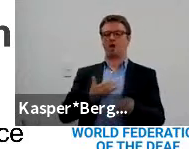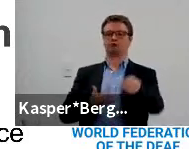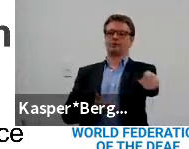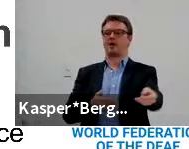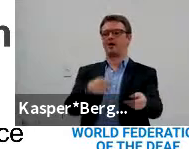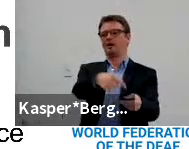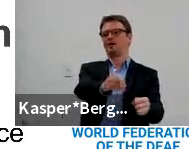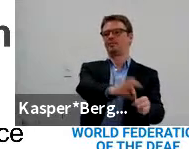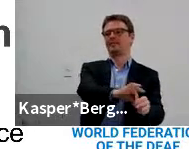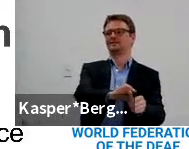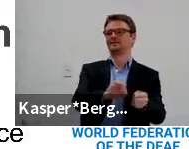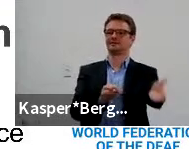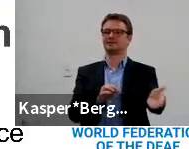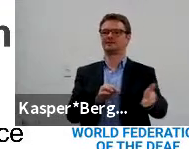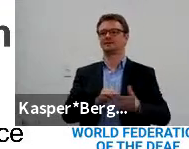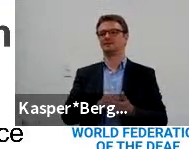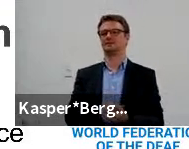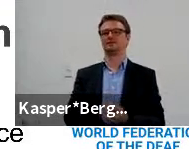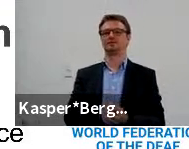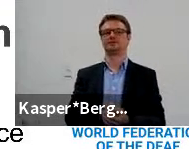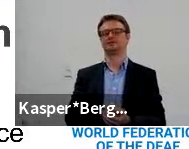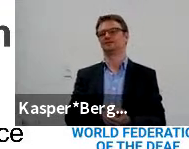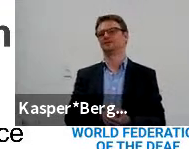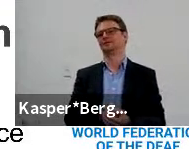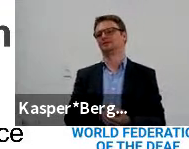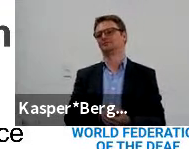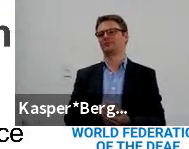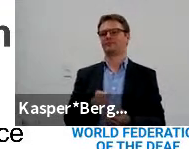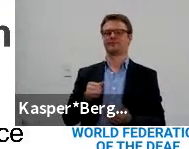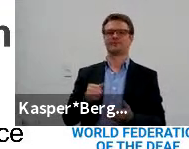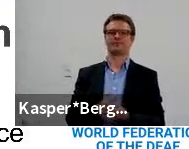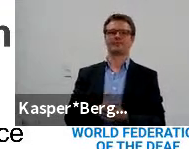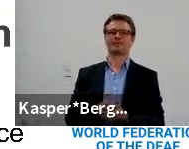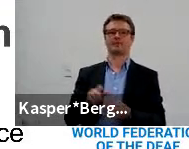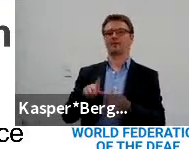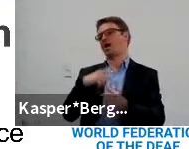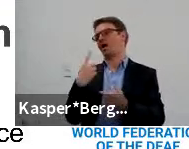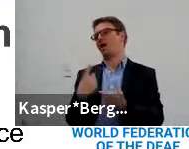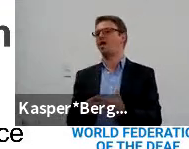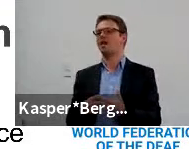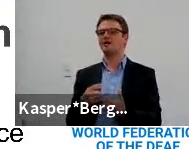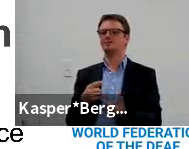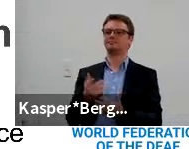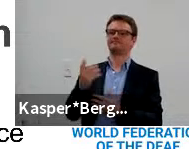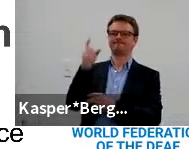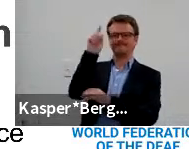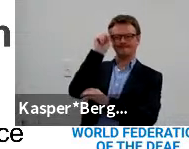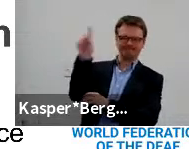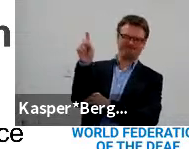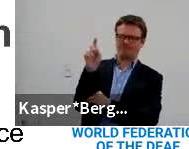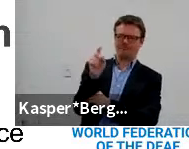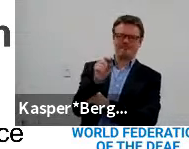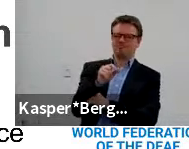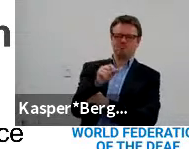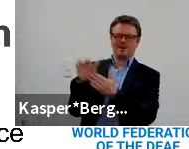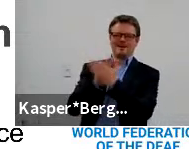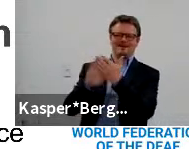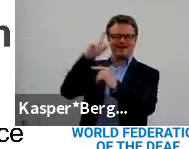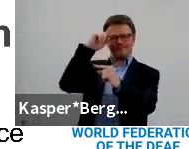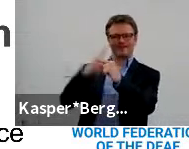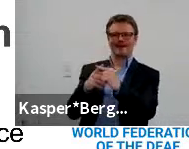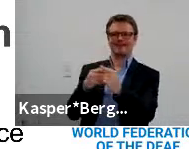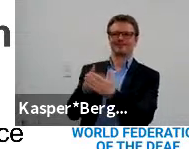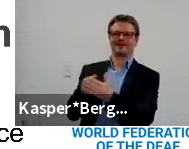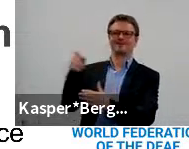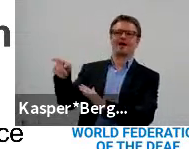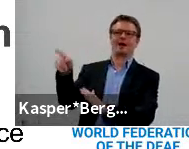hurting, or yeah, you can look at this, you can see this, give me these kinds of medicines to take care of that. So